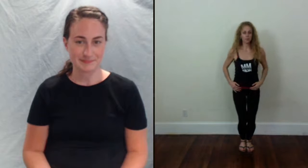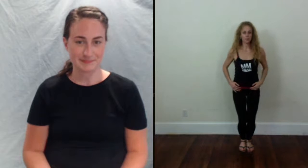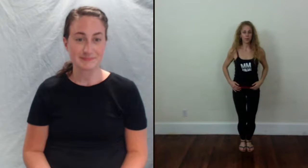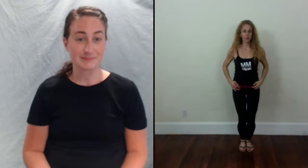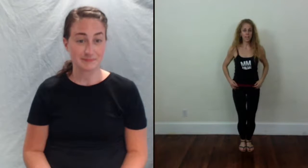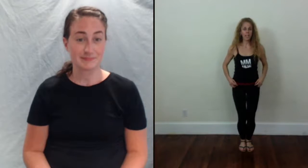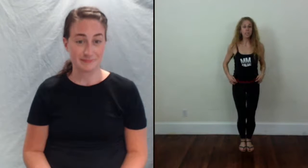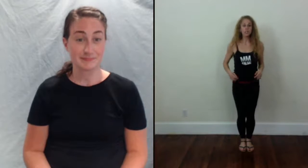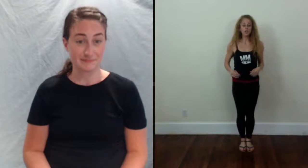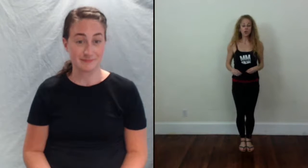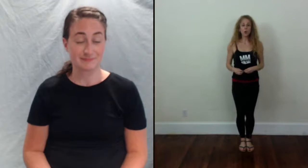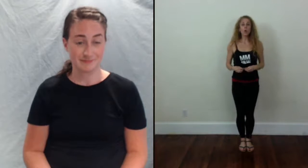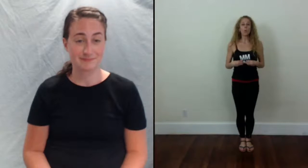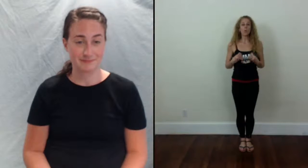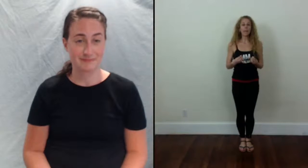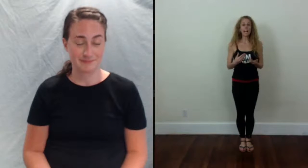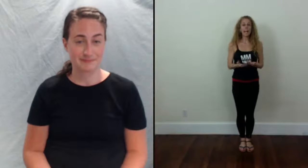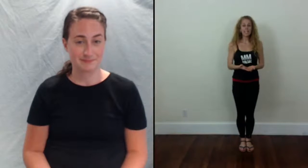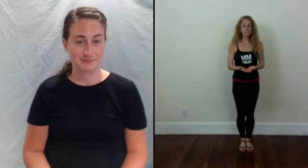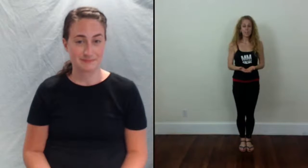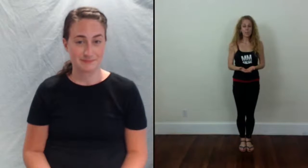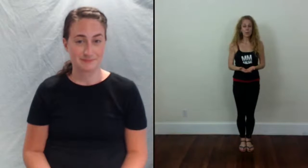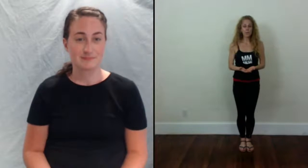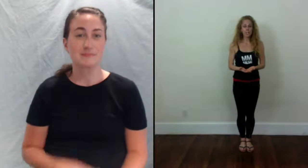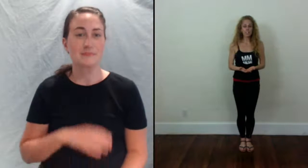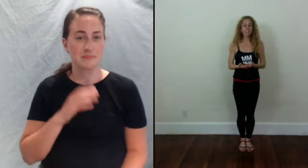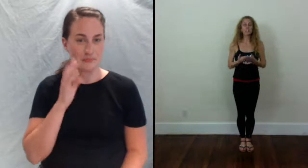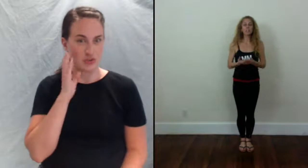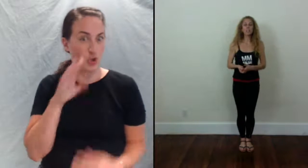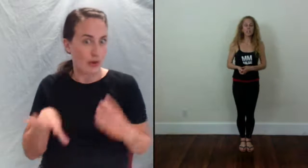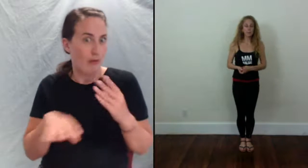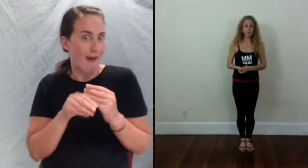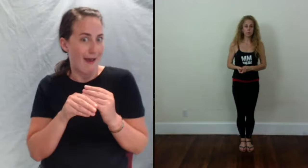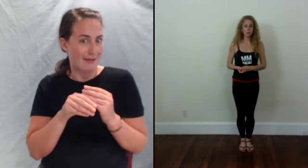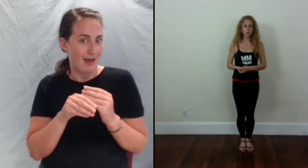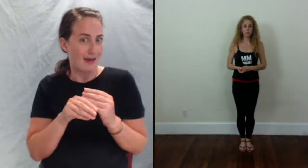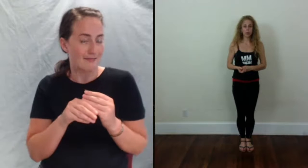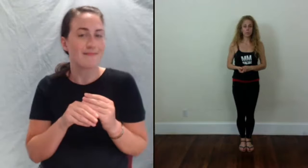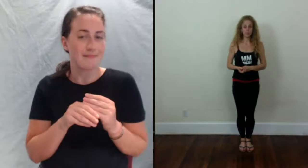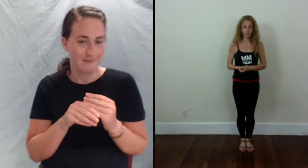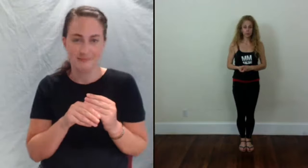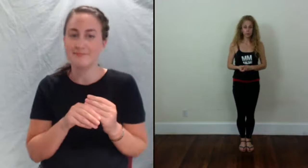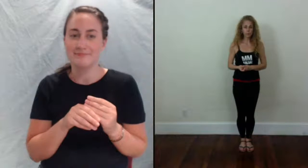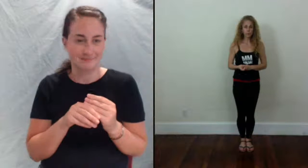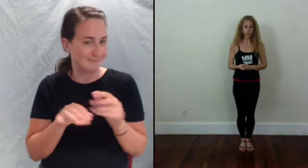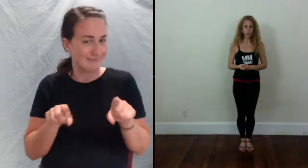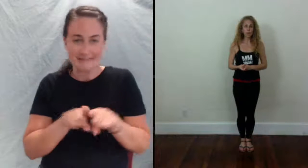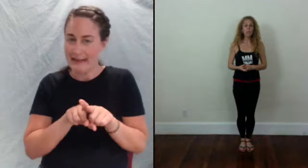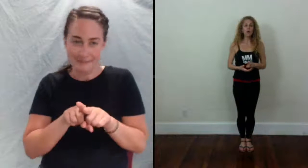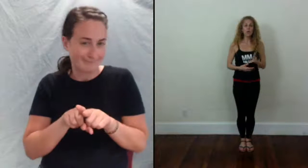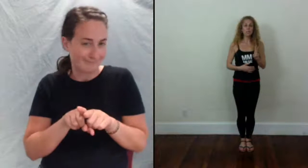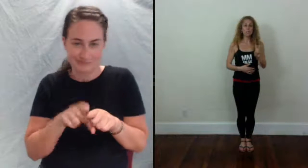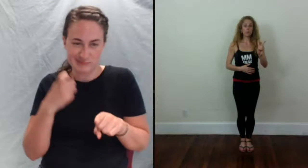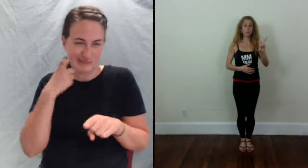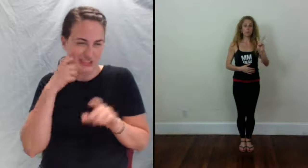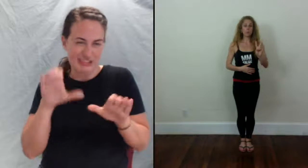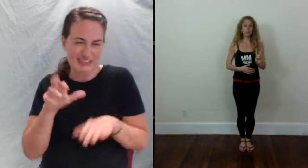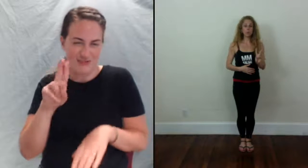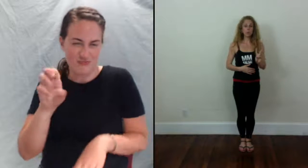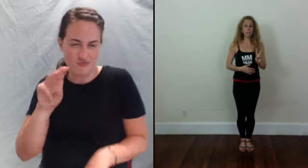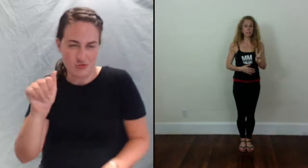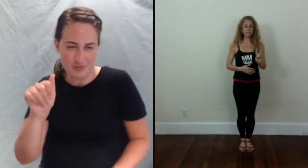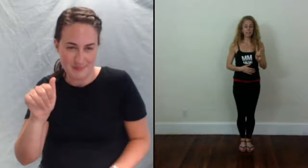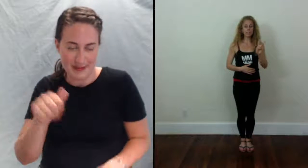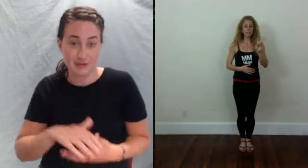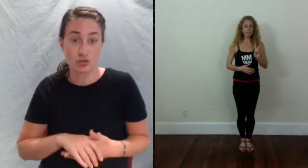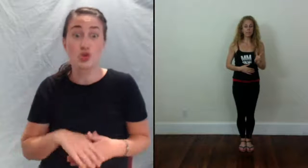drop. Okay? So we're going to add that in with our basic, just like we did with Rumba. Okay? This time we'll do